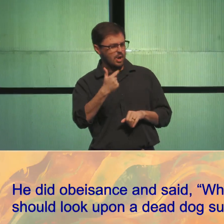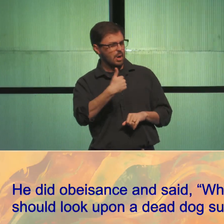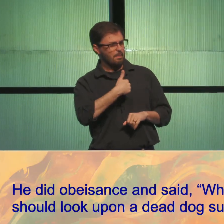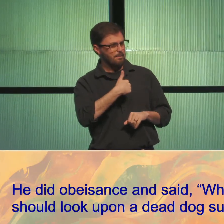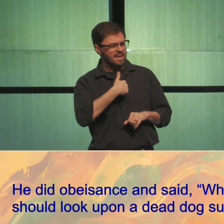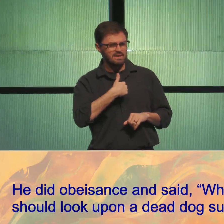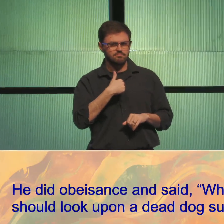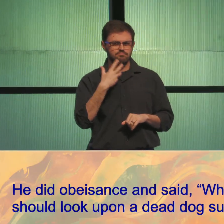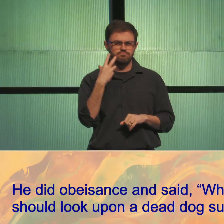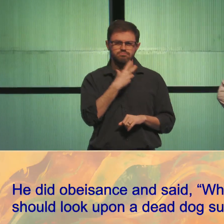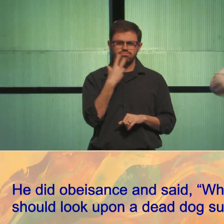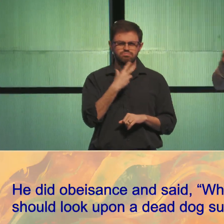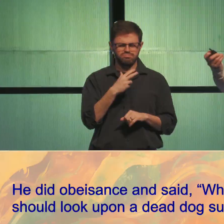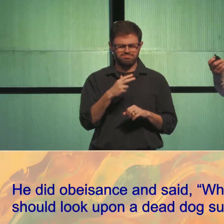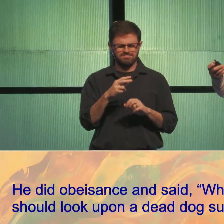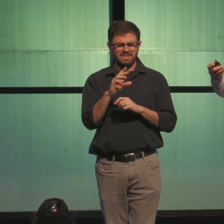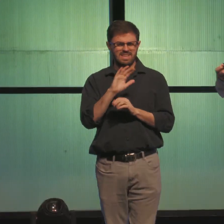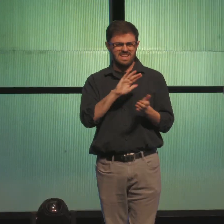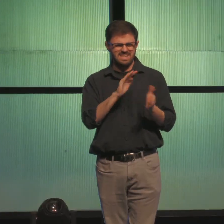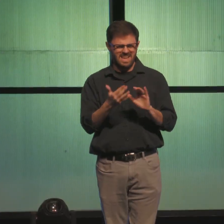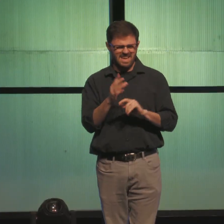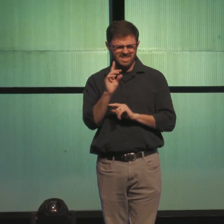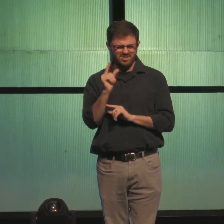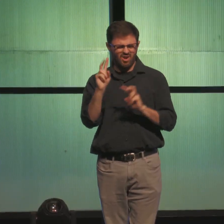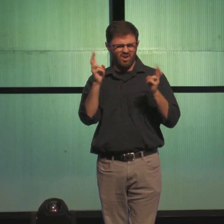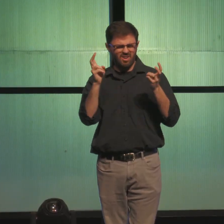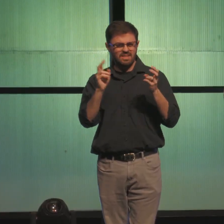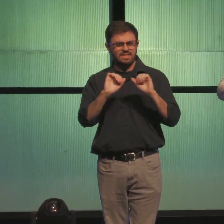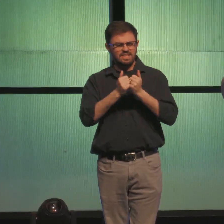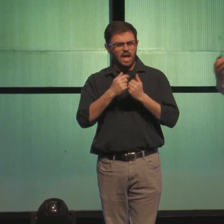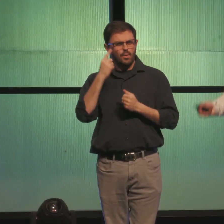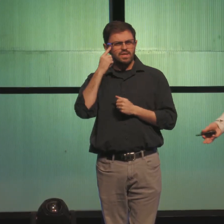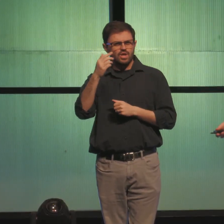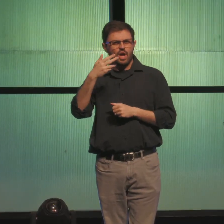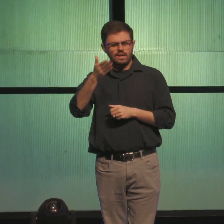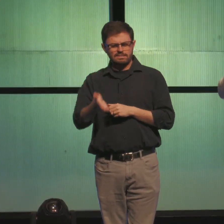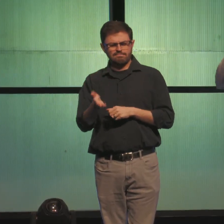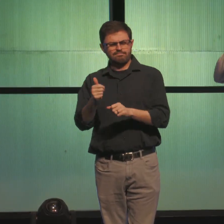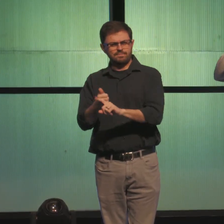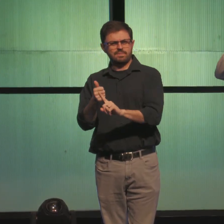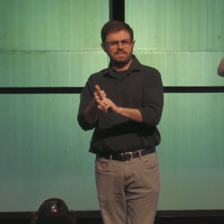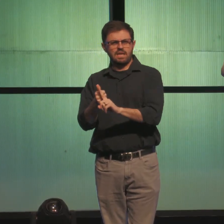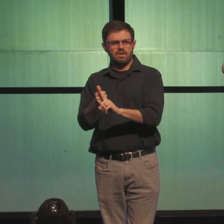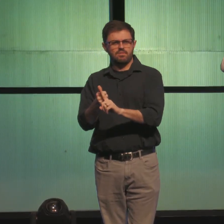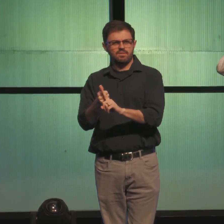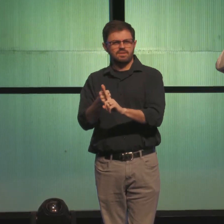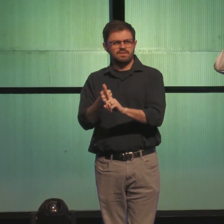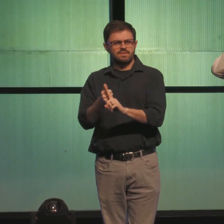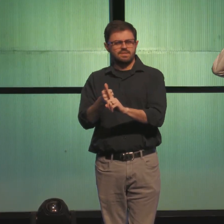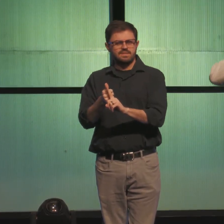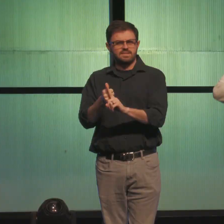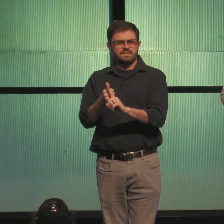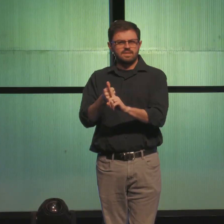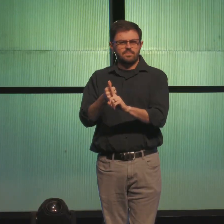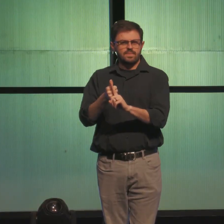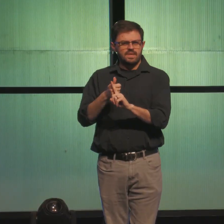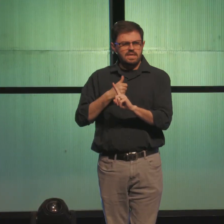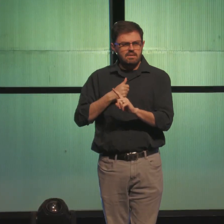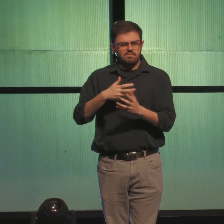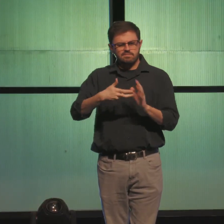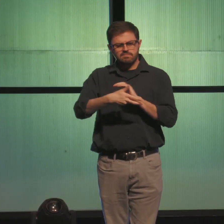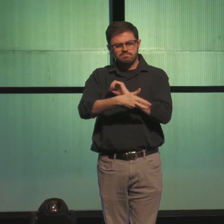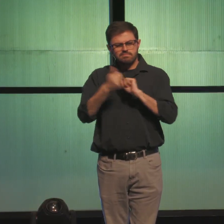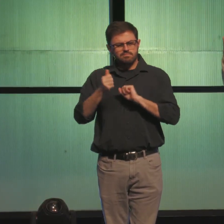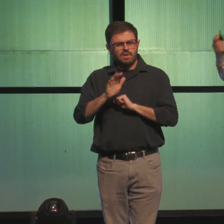A dead dog. That's how he saw himself. He had come to a space of unworthiness that he was